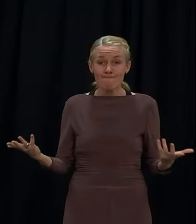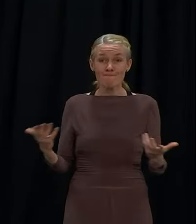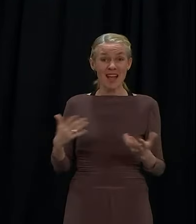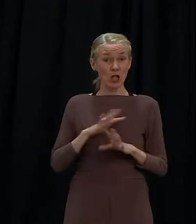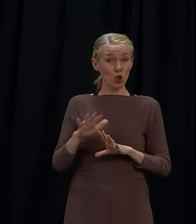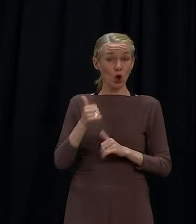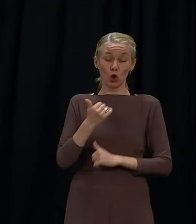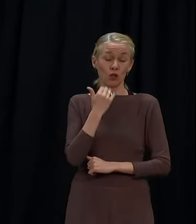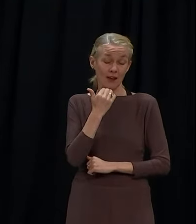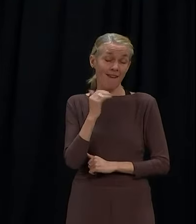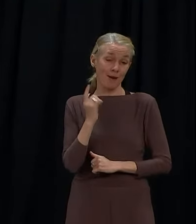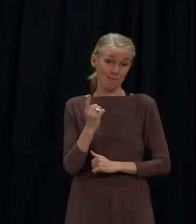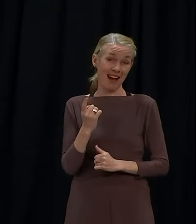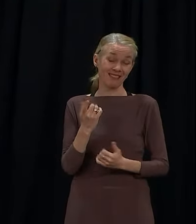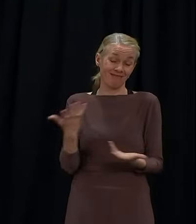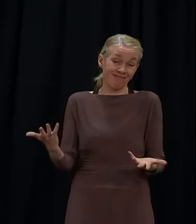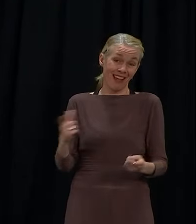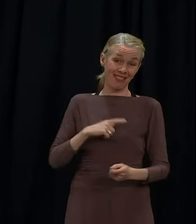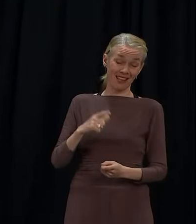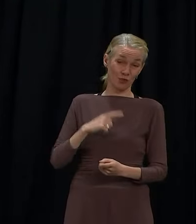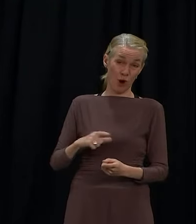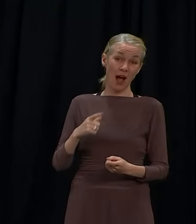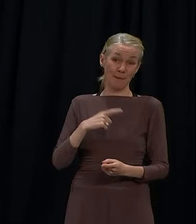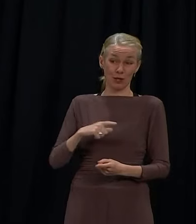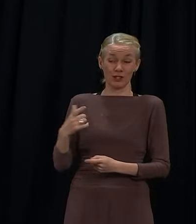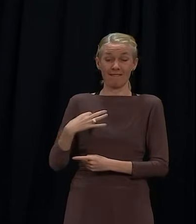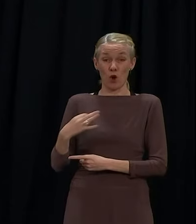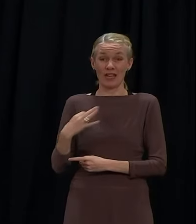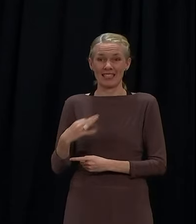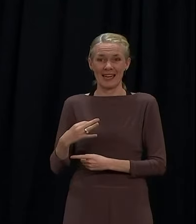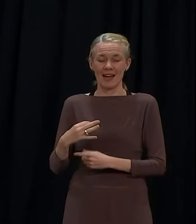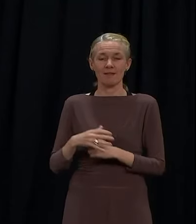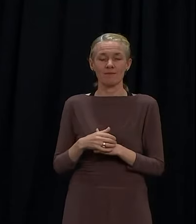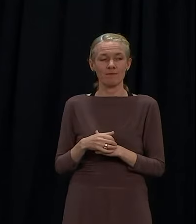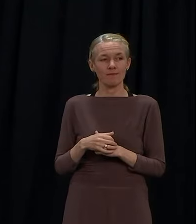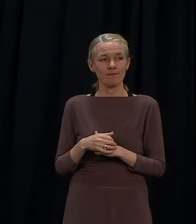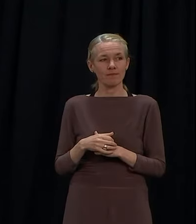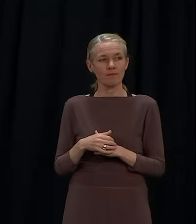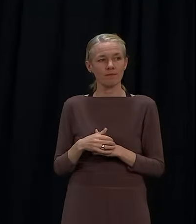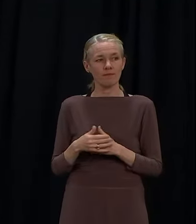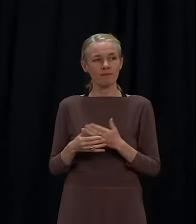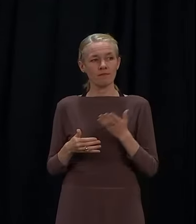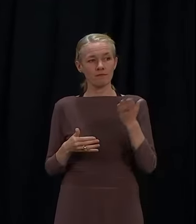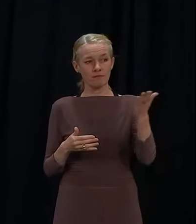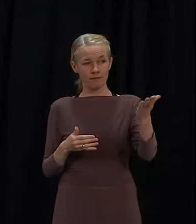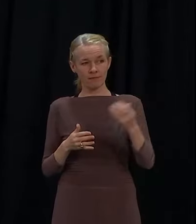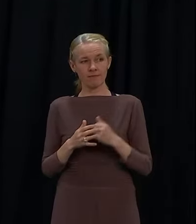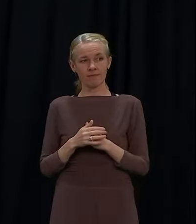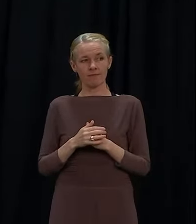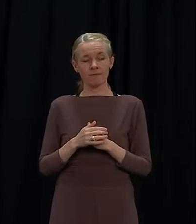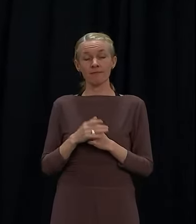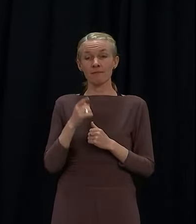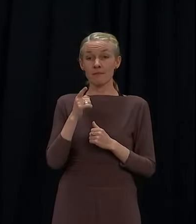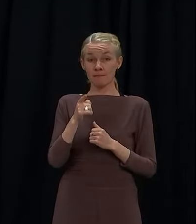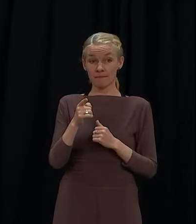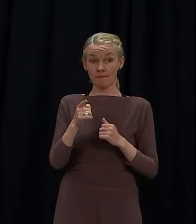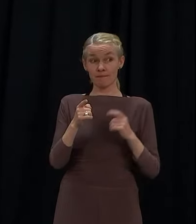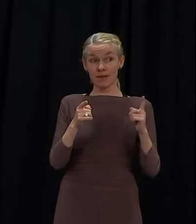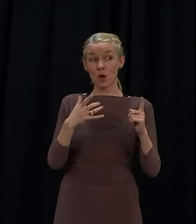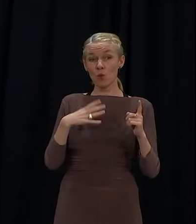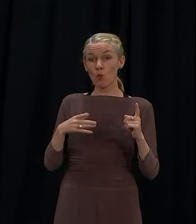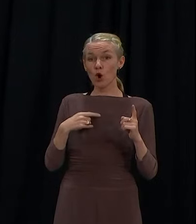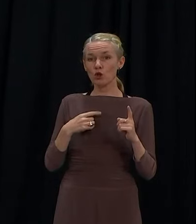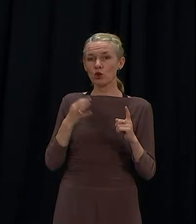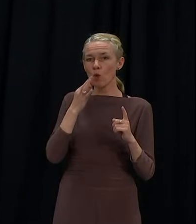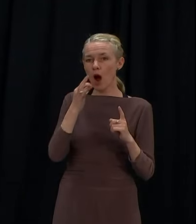explanation. Just a couple of things, and first up, a follow-up from Jenna's pathway. Pacifica and Māori community leaders